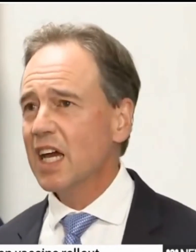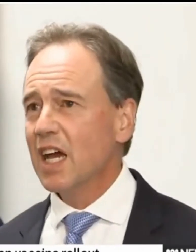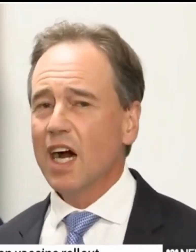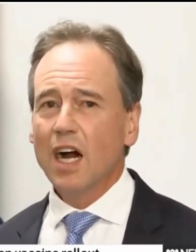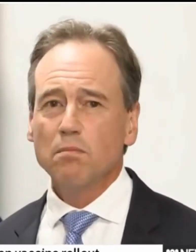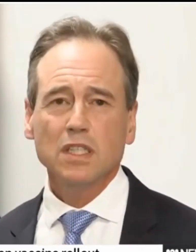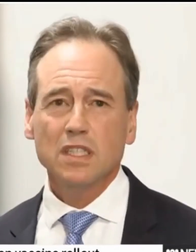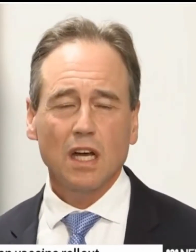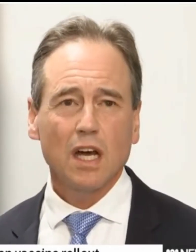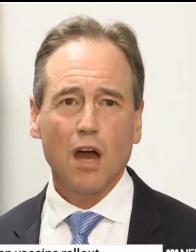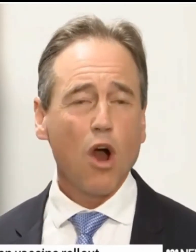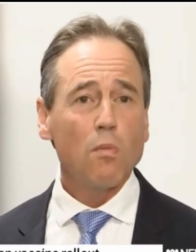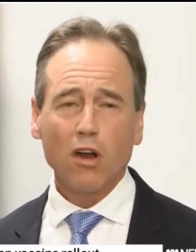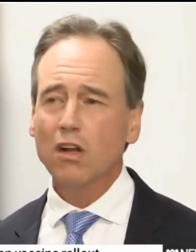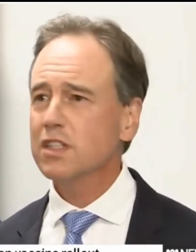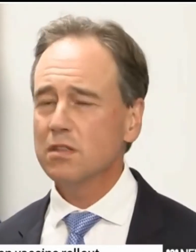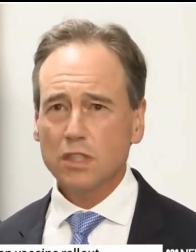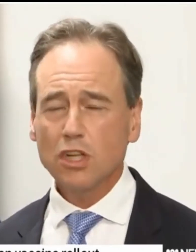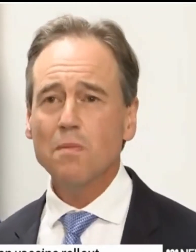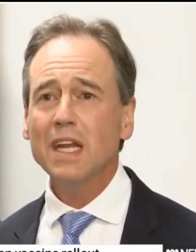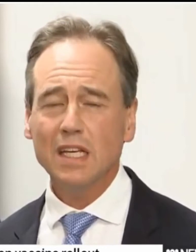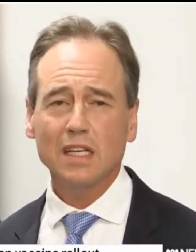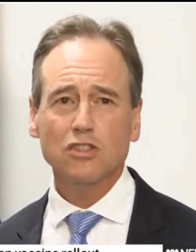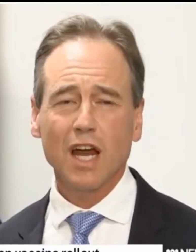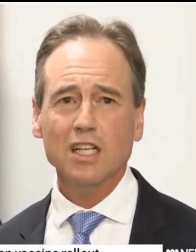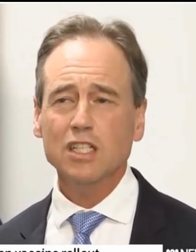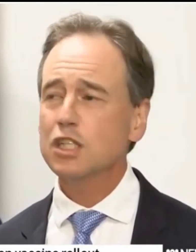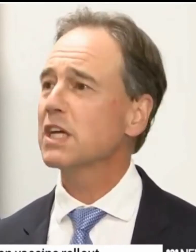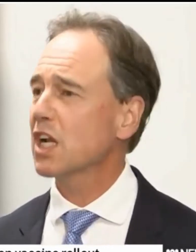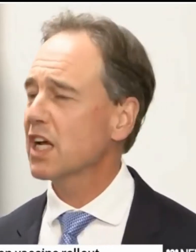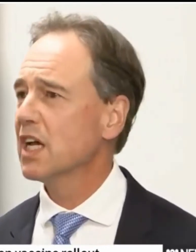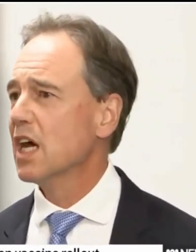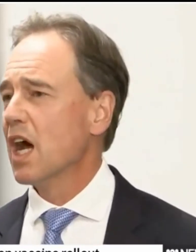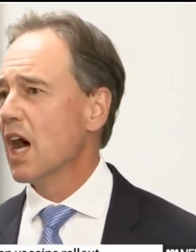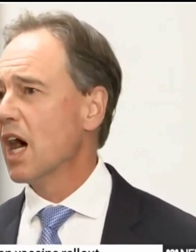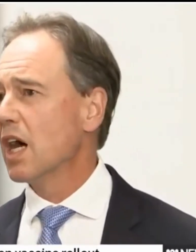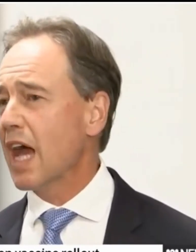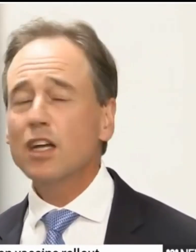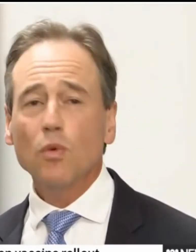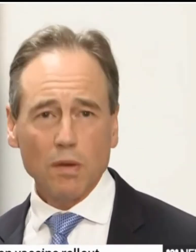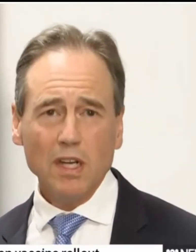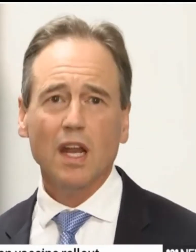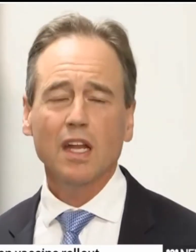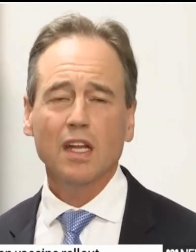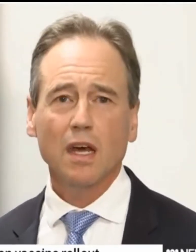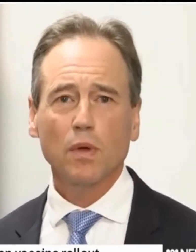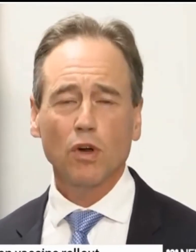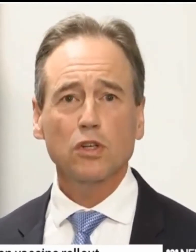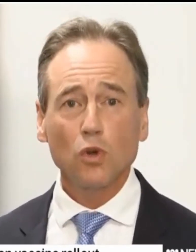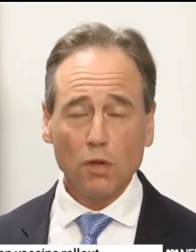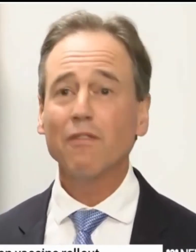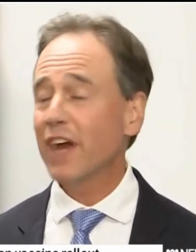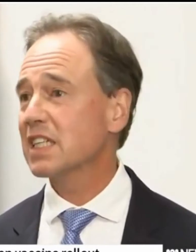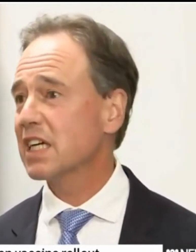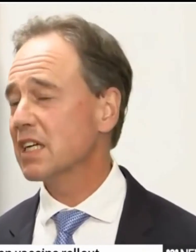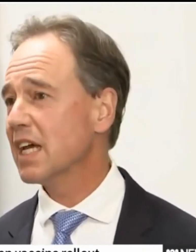today. She's a role model to so many Australians, especially younger women, and we want to